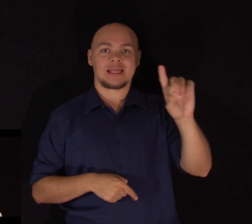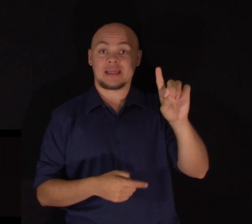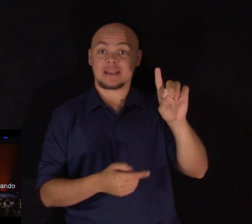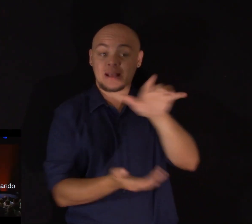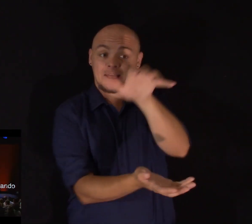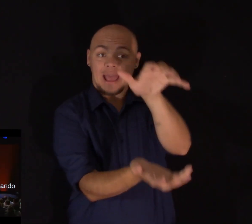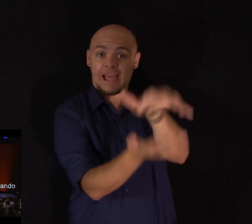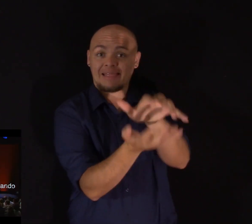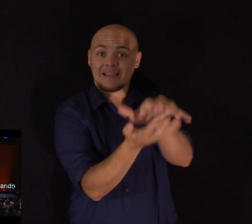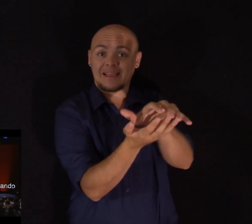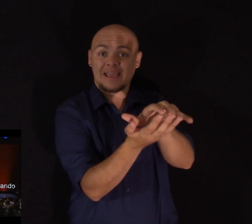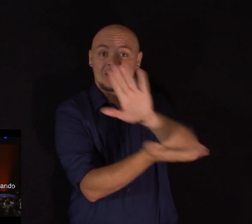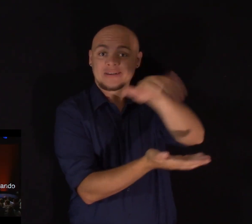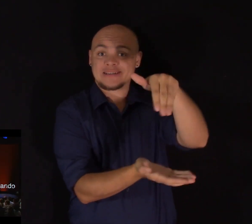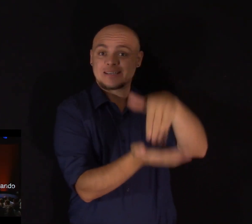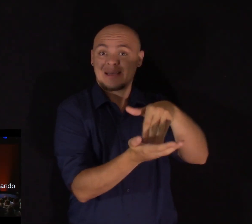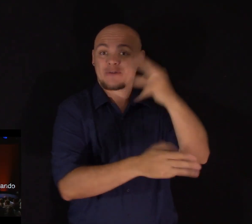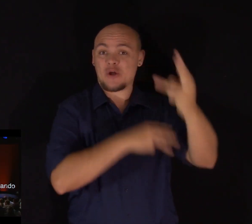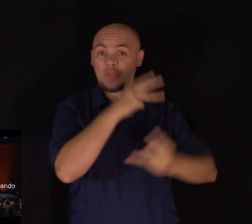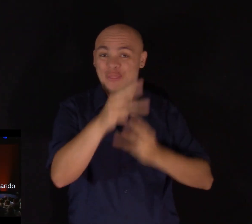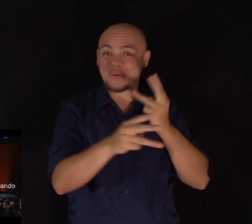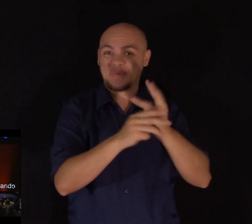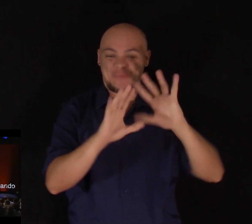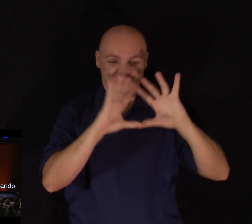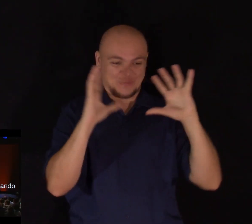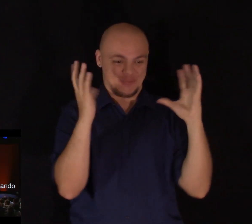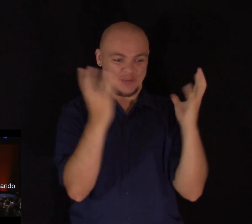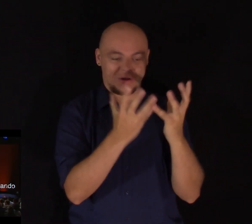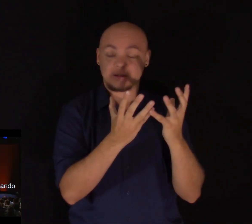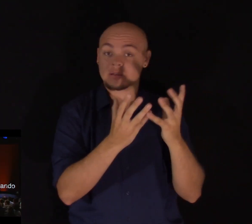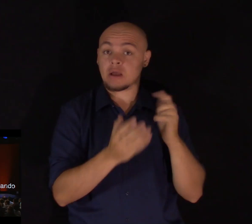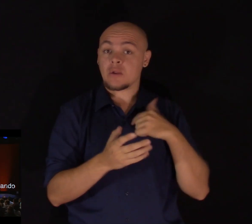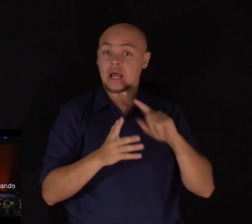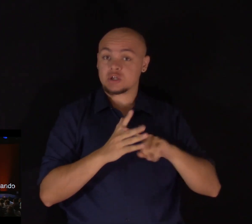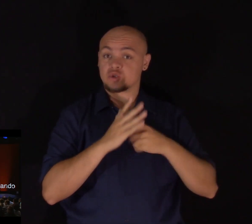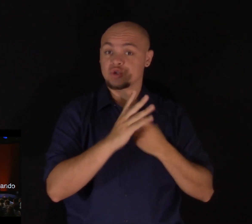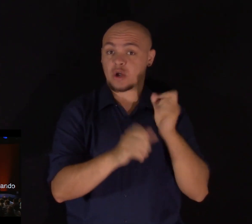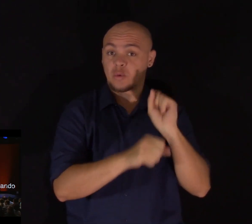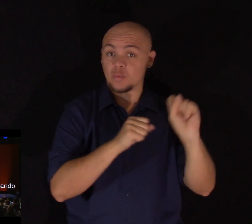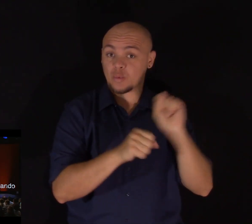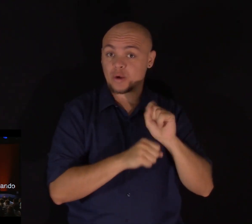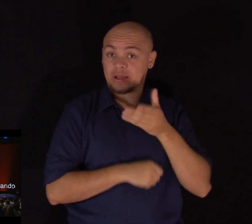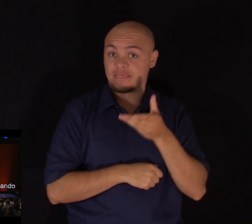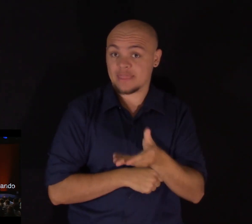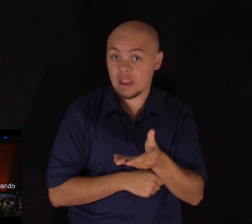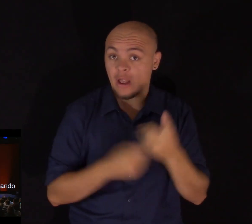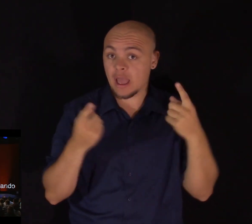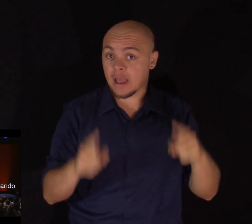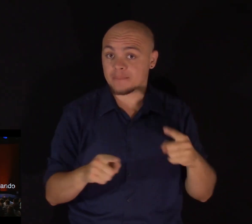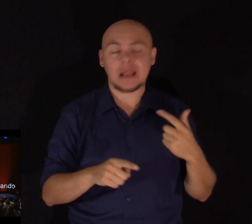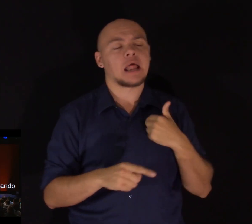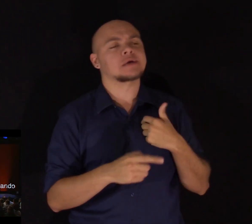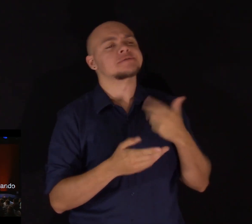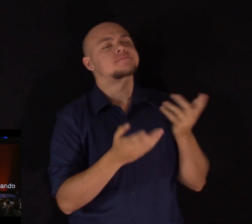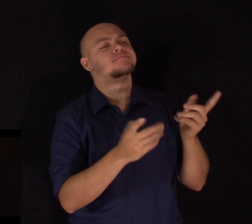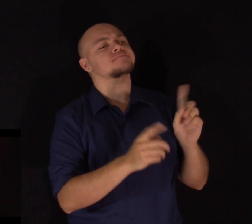world. When I first started working at Gatorland, I went about the business of walking around and talking to all of the